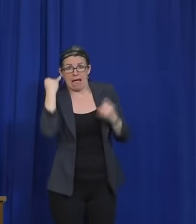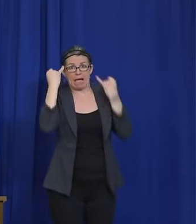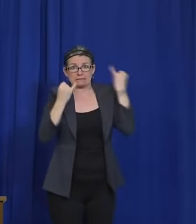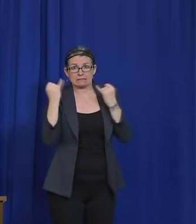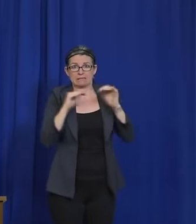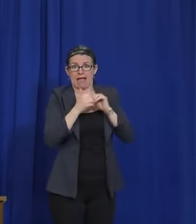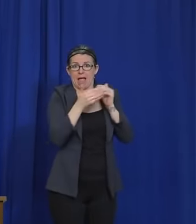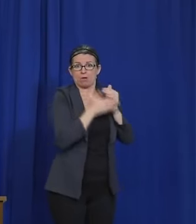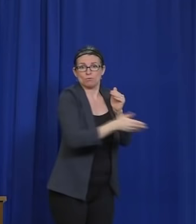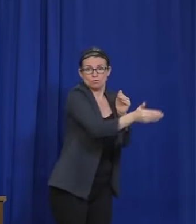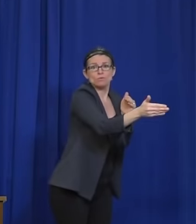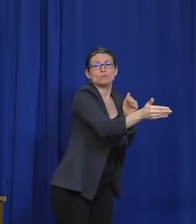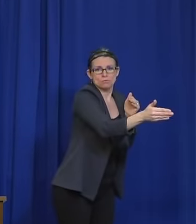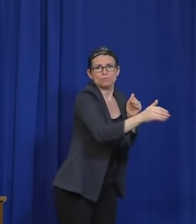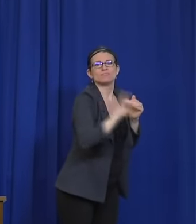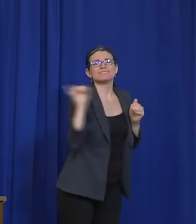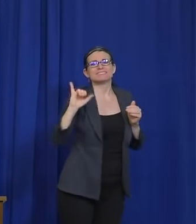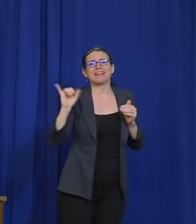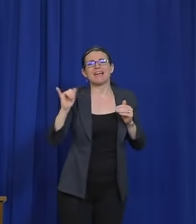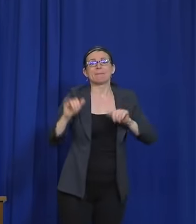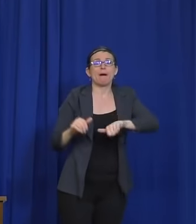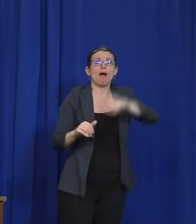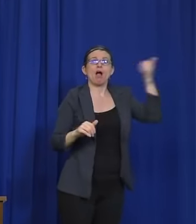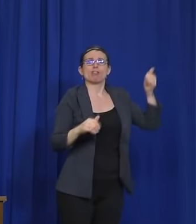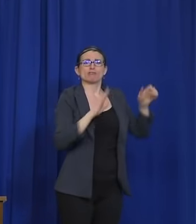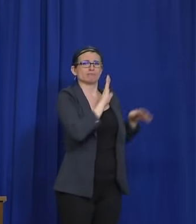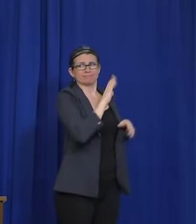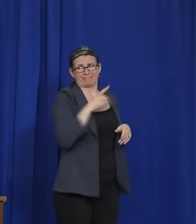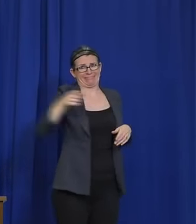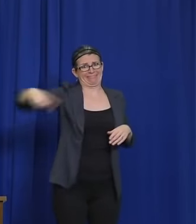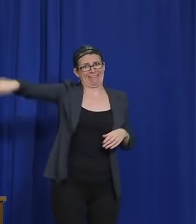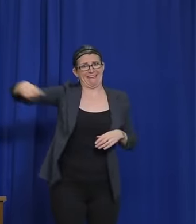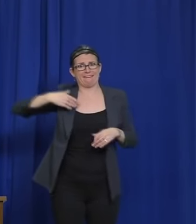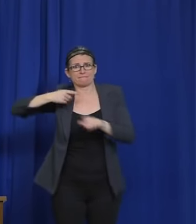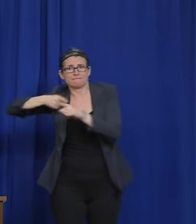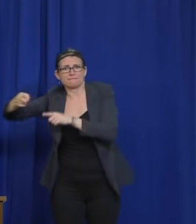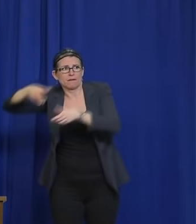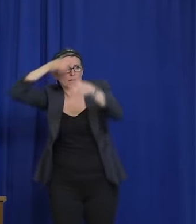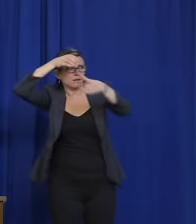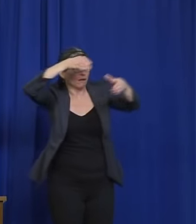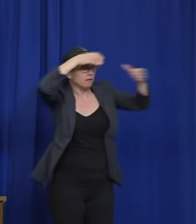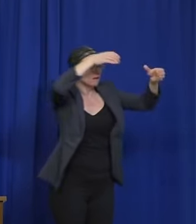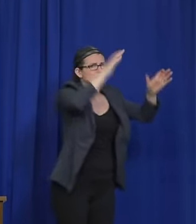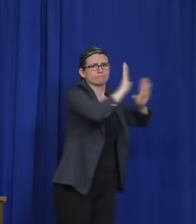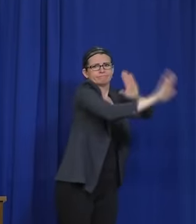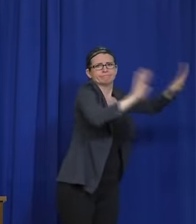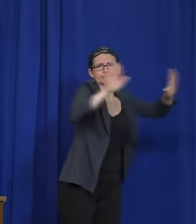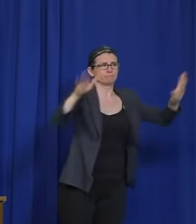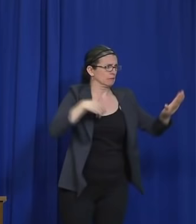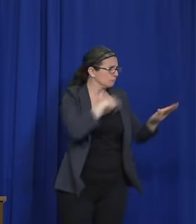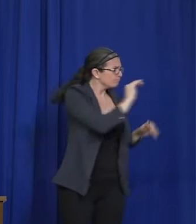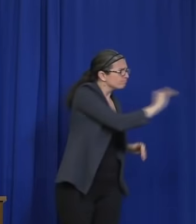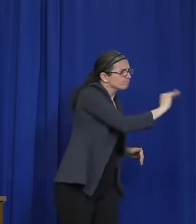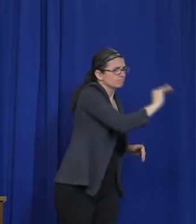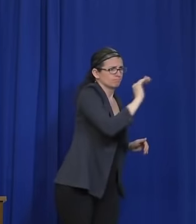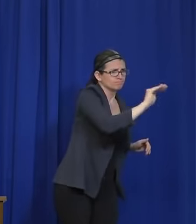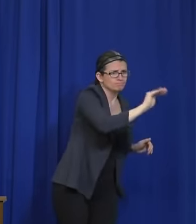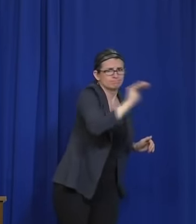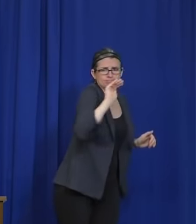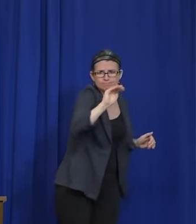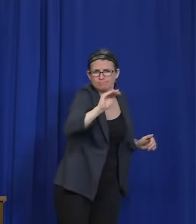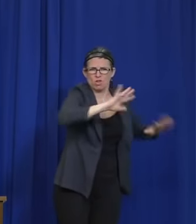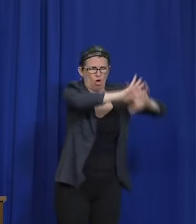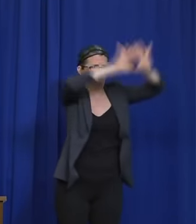calling in their experts now, developing an economic recovery plan that includes all demographics, all issues.